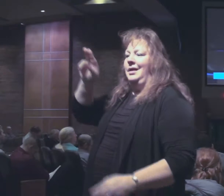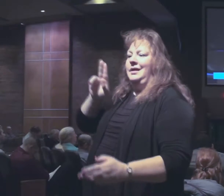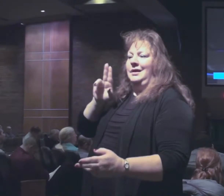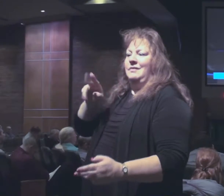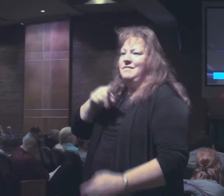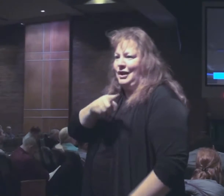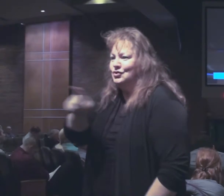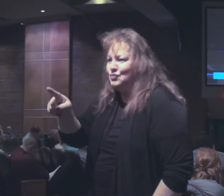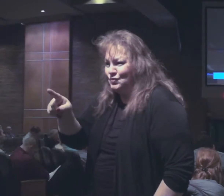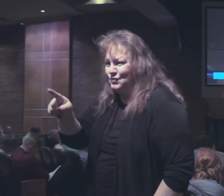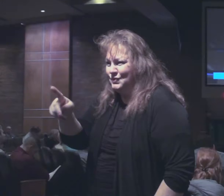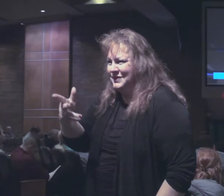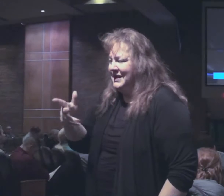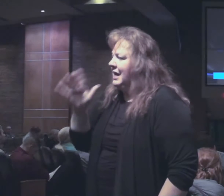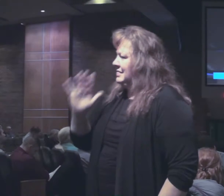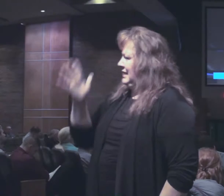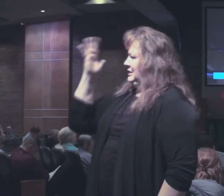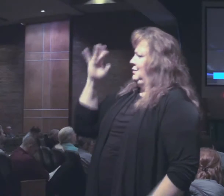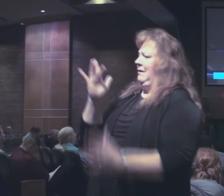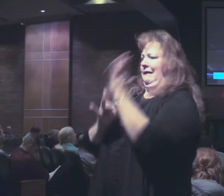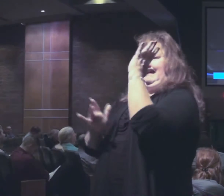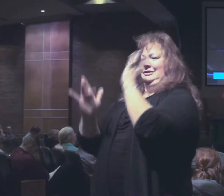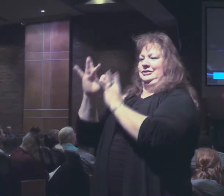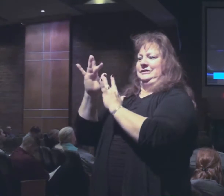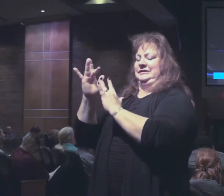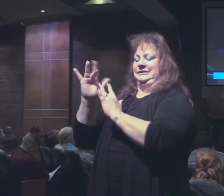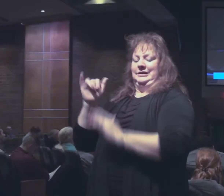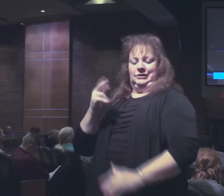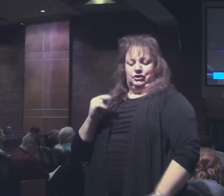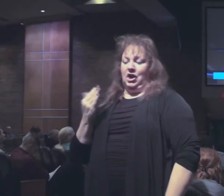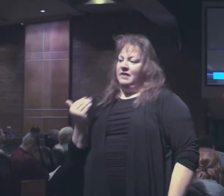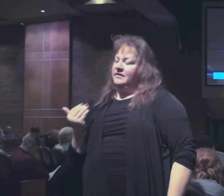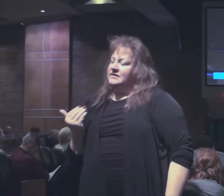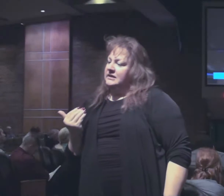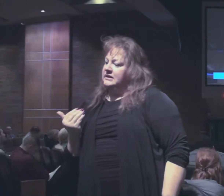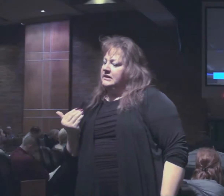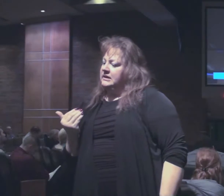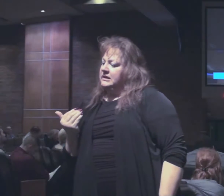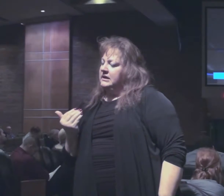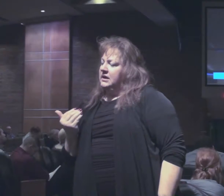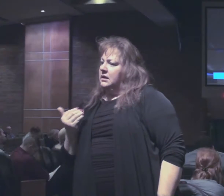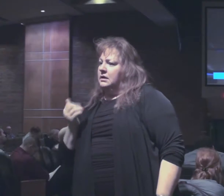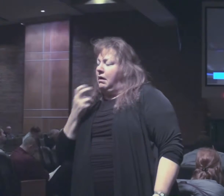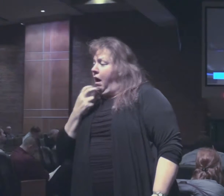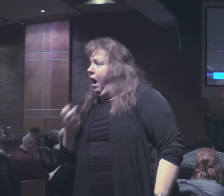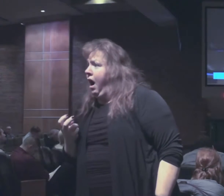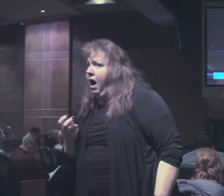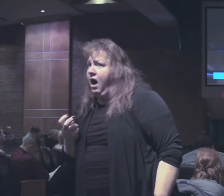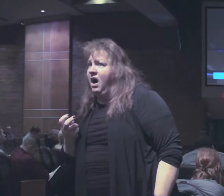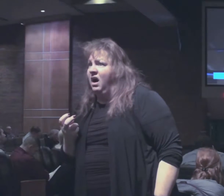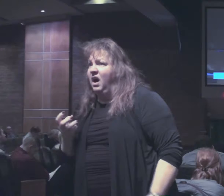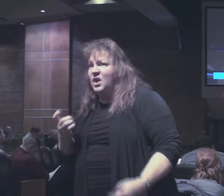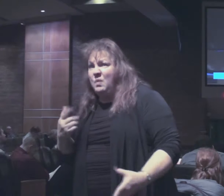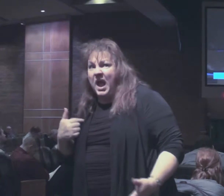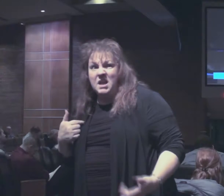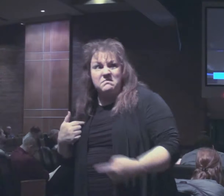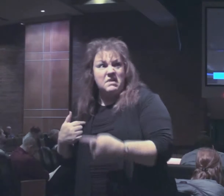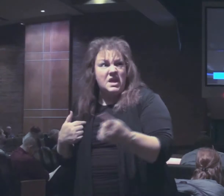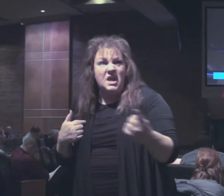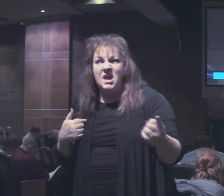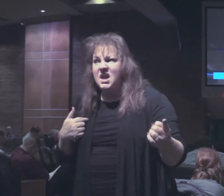the children of God. That's why Jesus said in John 15 to his disciples, don't be surprised if the world hates